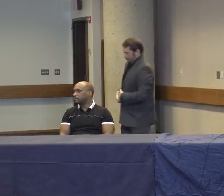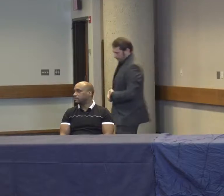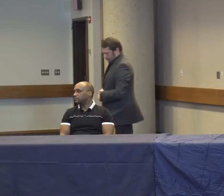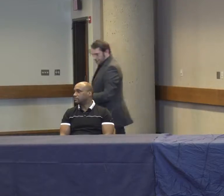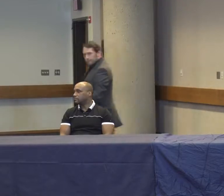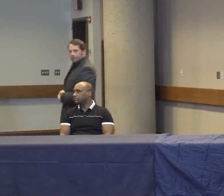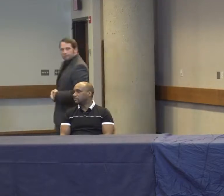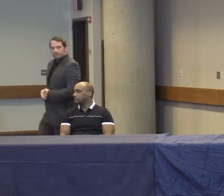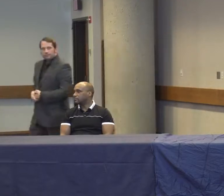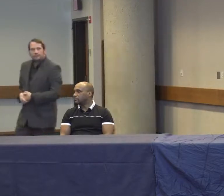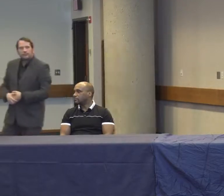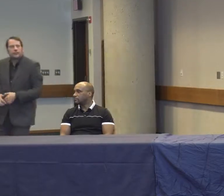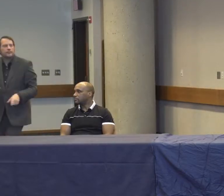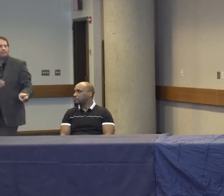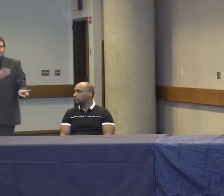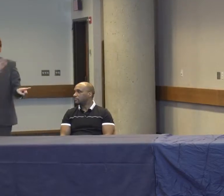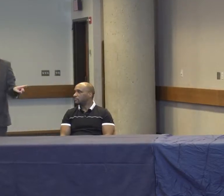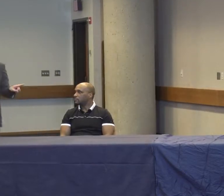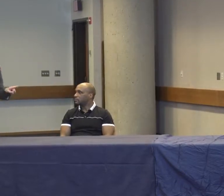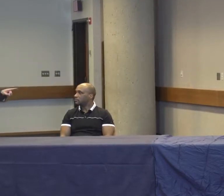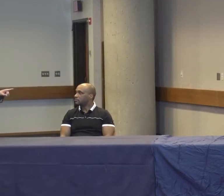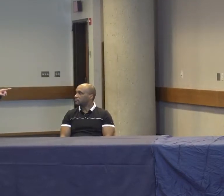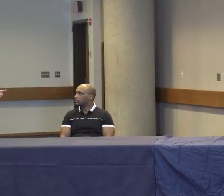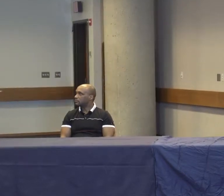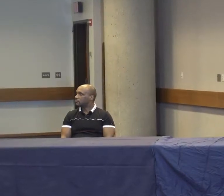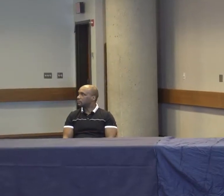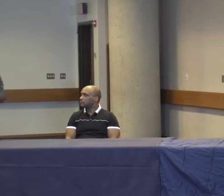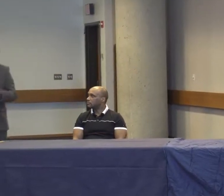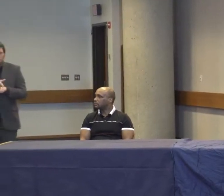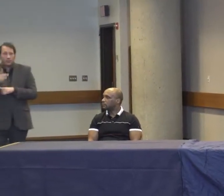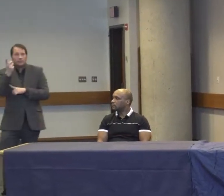So Dr. Smith,